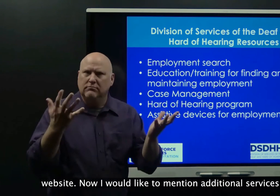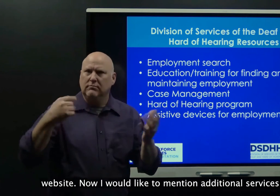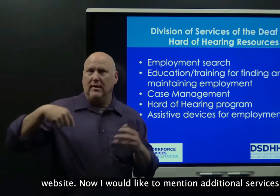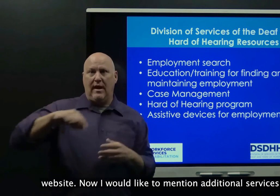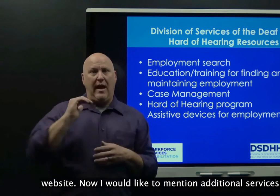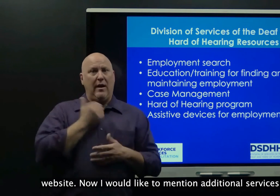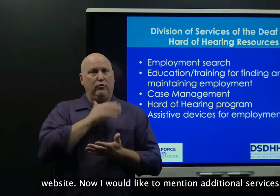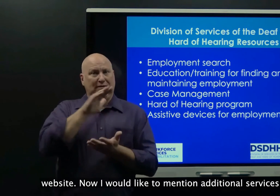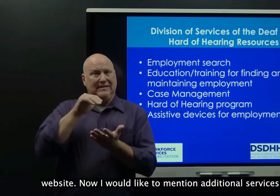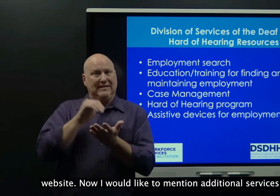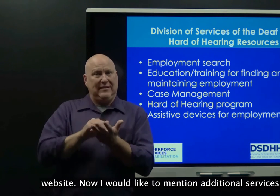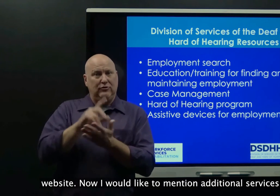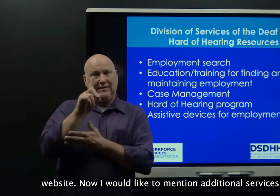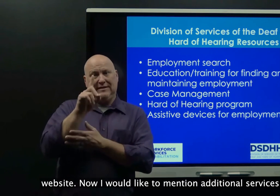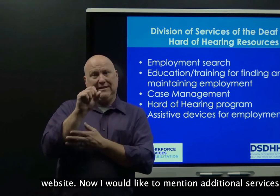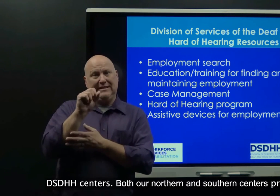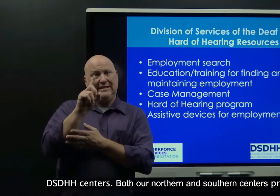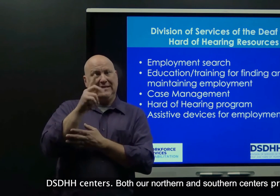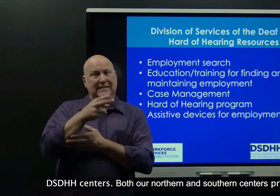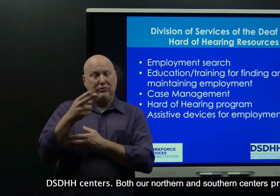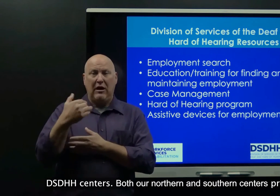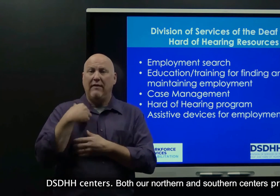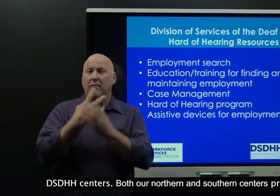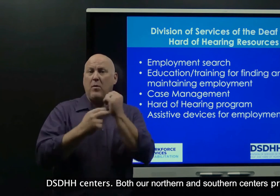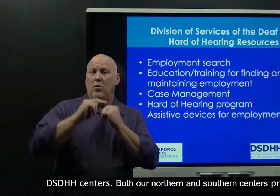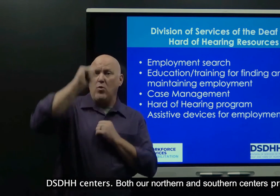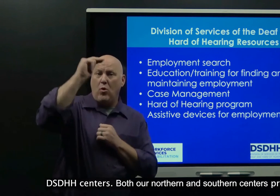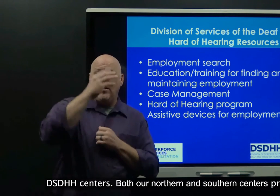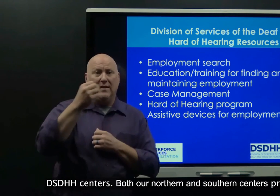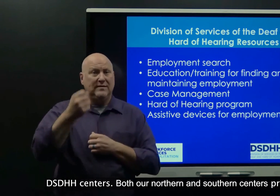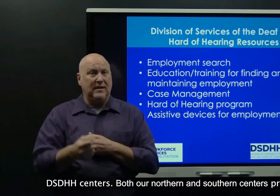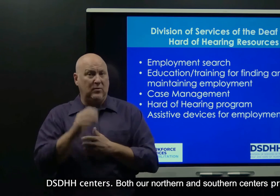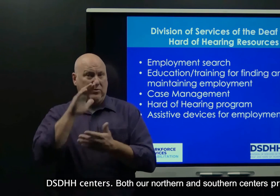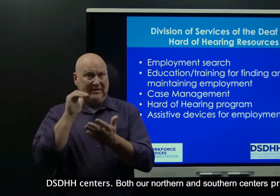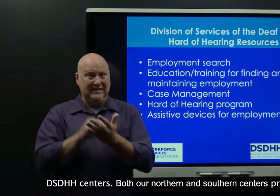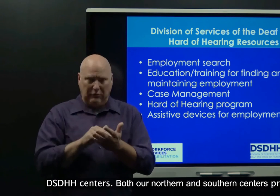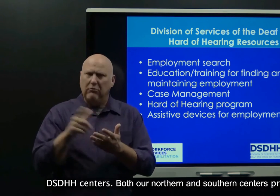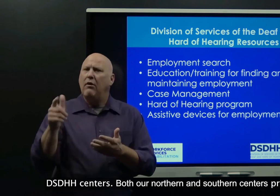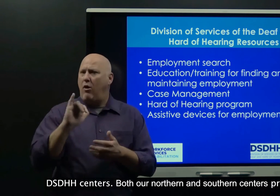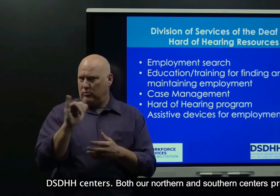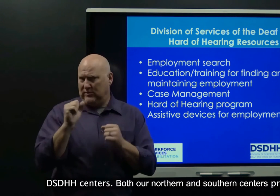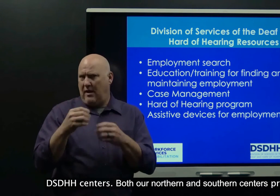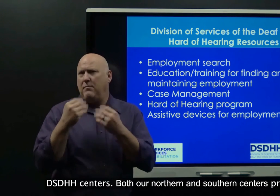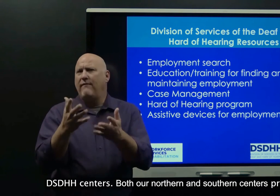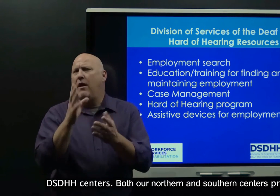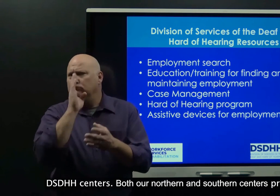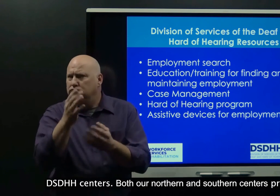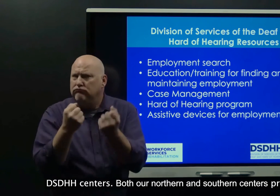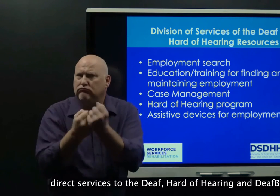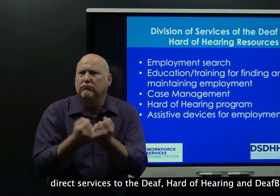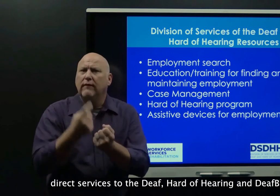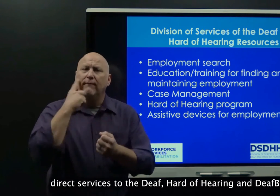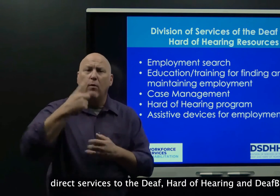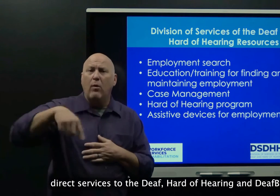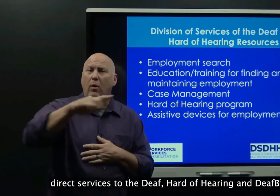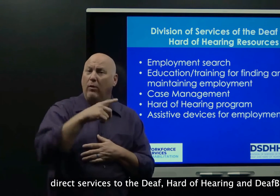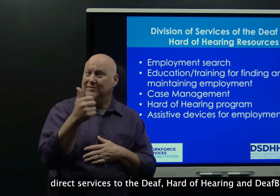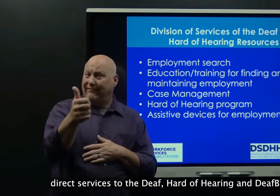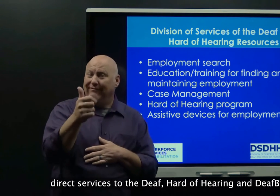mention additional services at our DSDHH centers. Both our northern and southern centers provide direct services to the deaf,